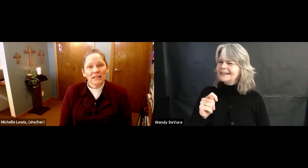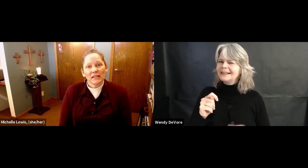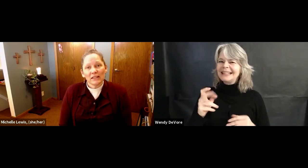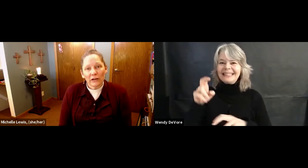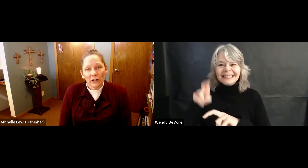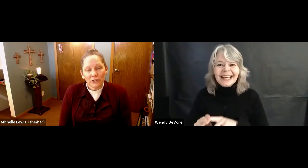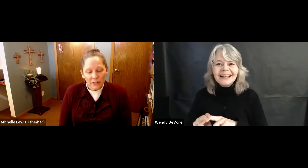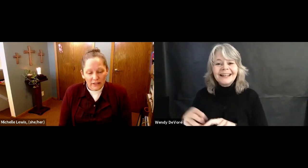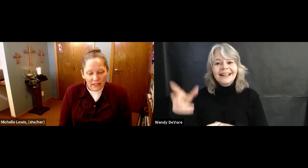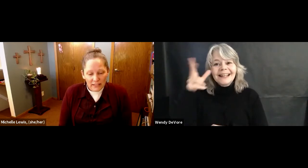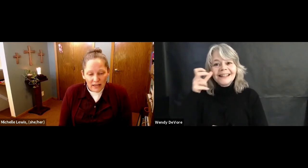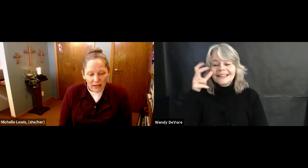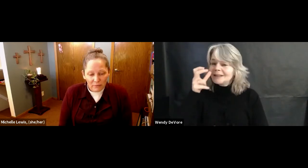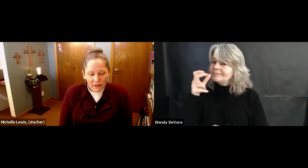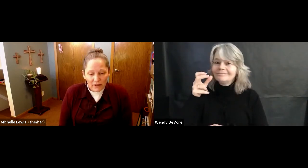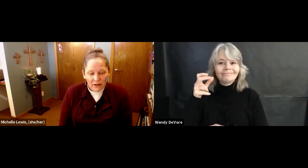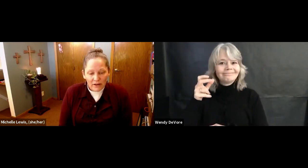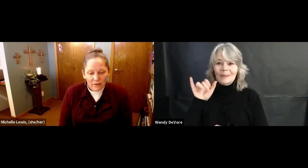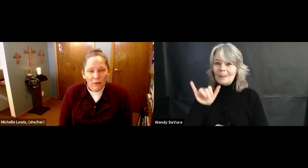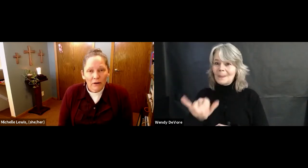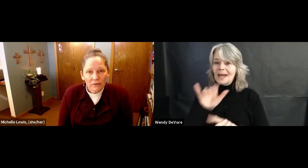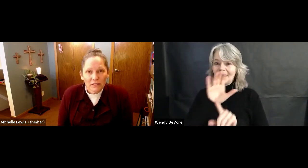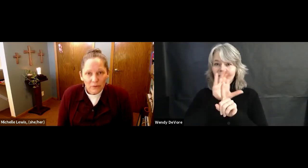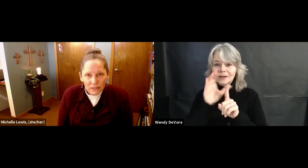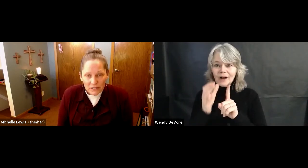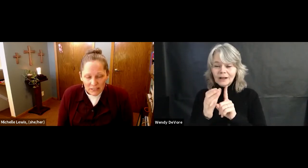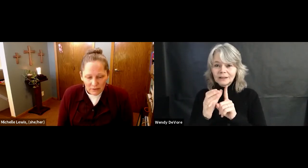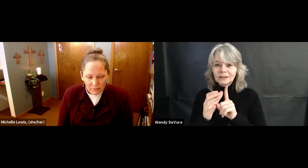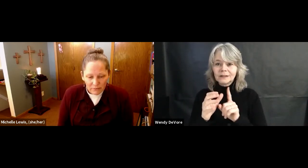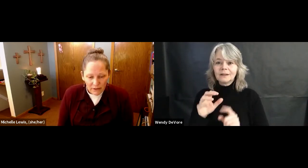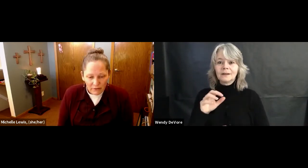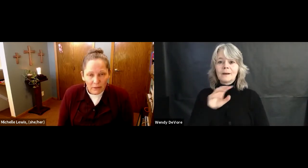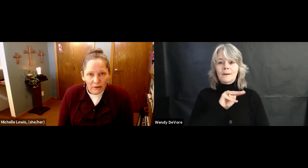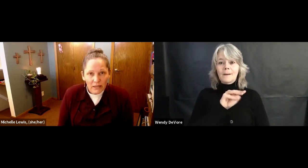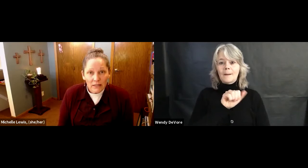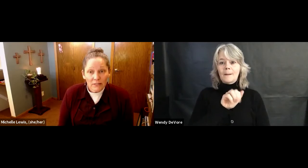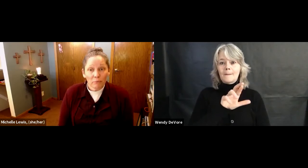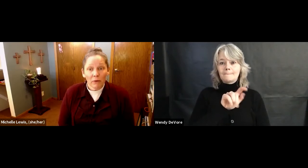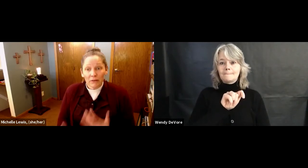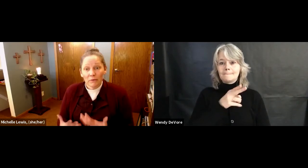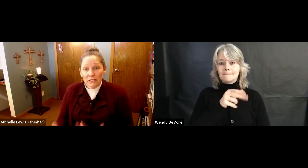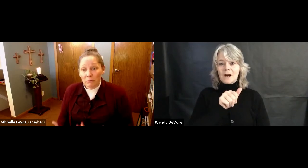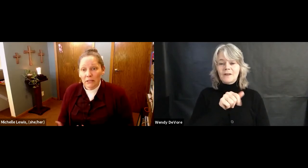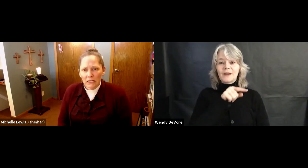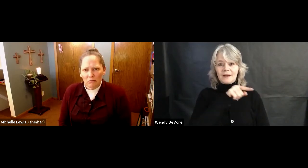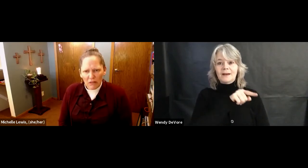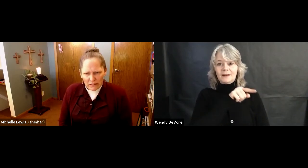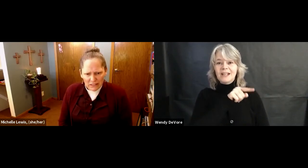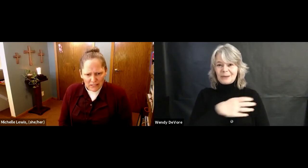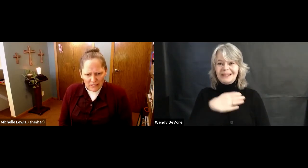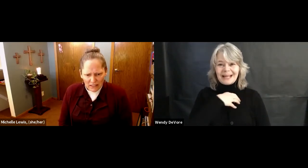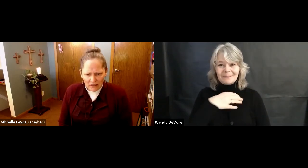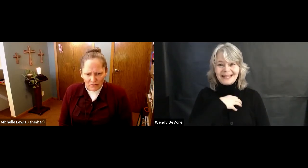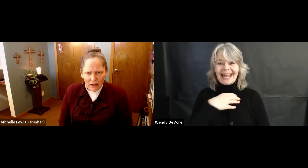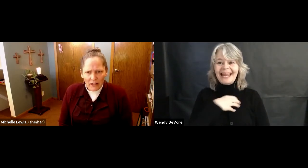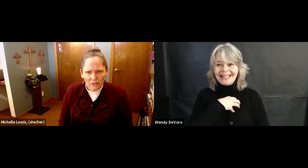Because in the culture at that time, Martha's criticism of Mary, so Martha was complaining, Mary is